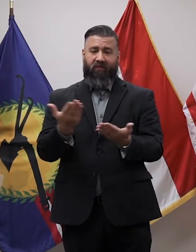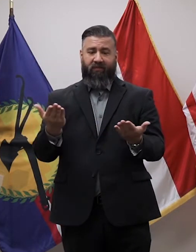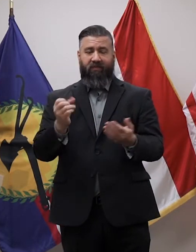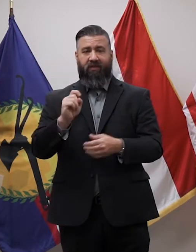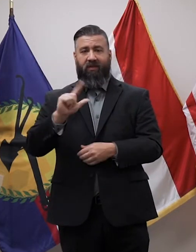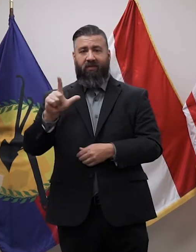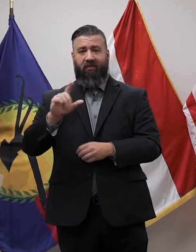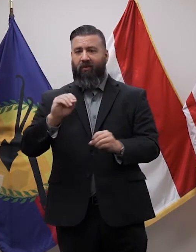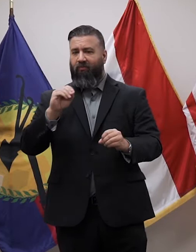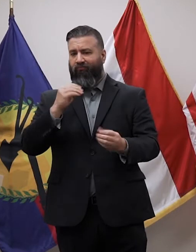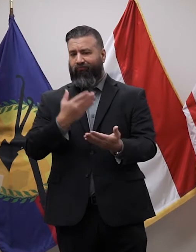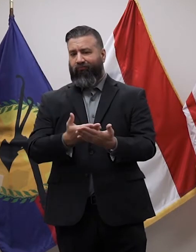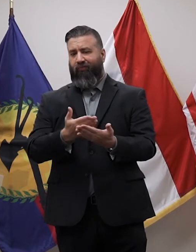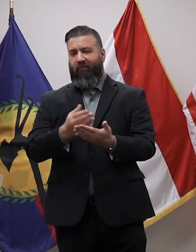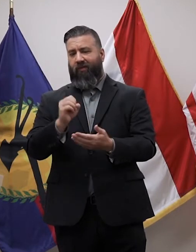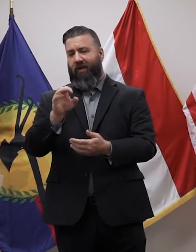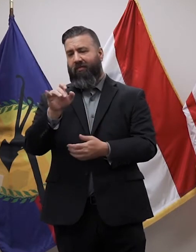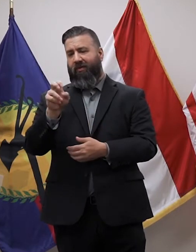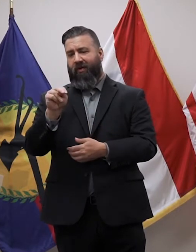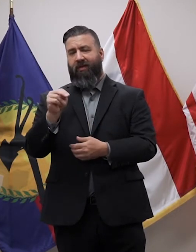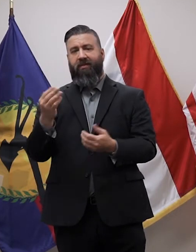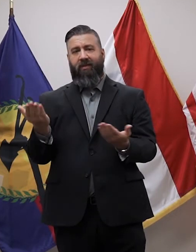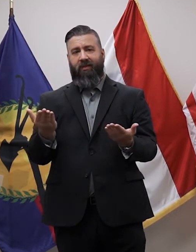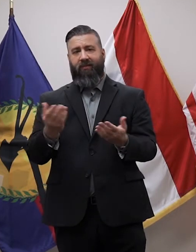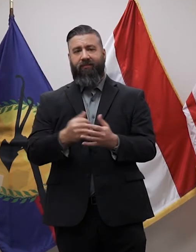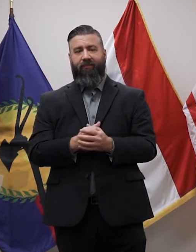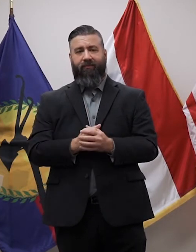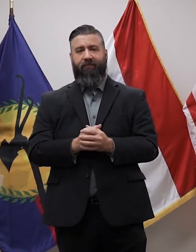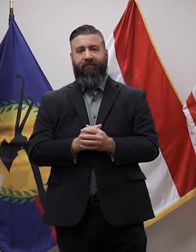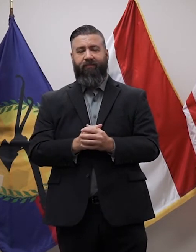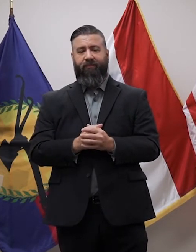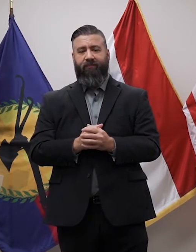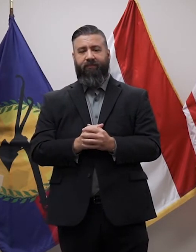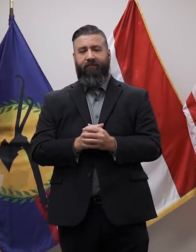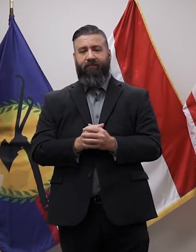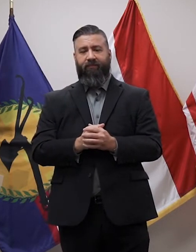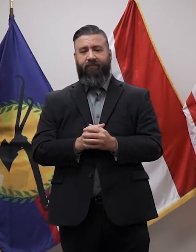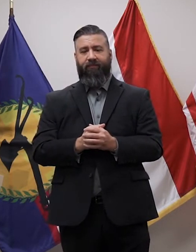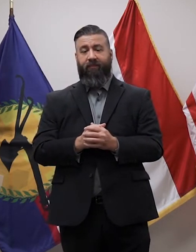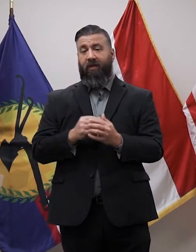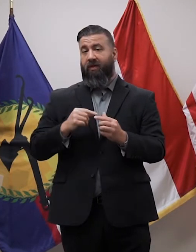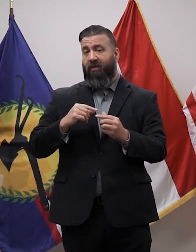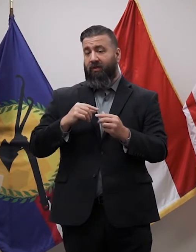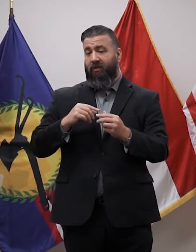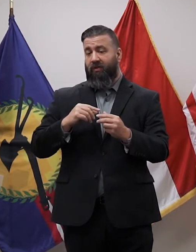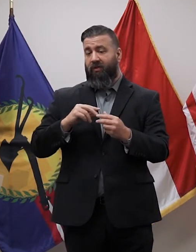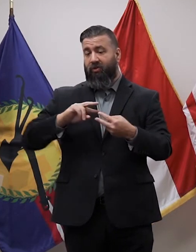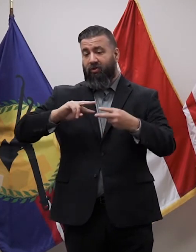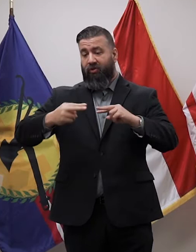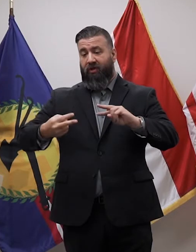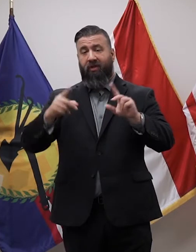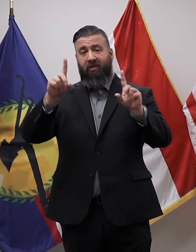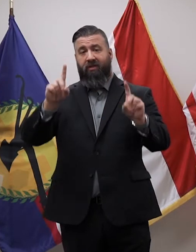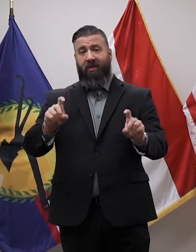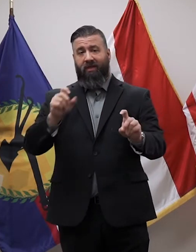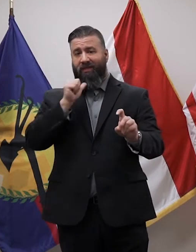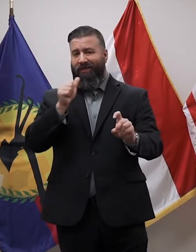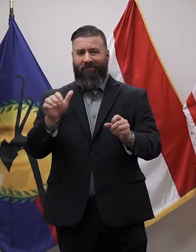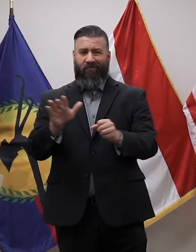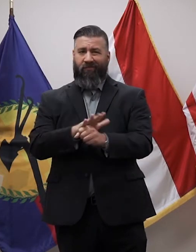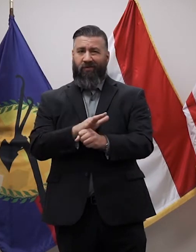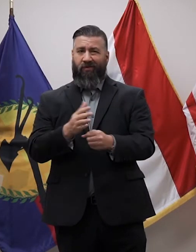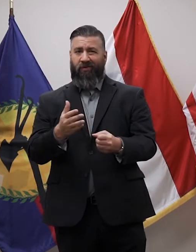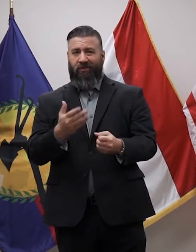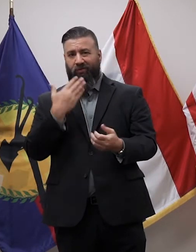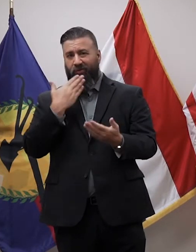of any evidence of Omicron in St. Louis County. Genetic testing is not as robust as we would like it